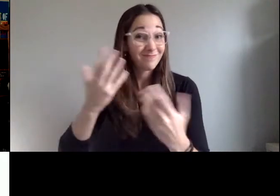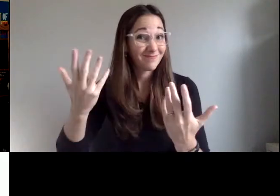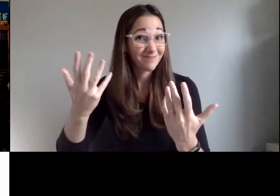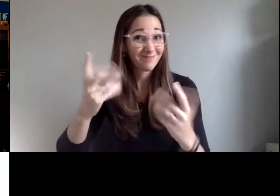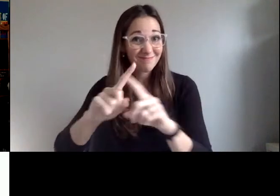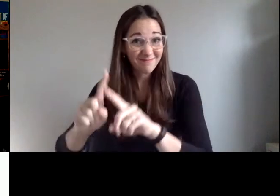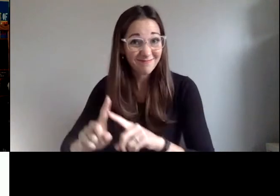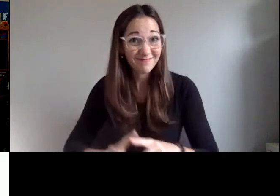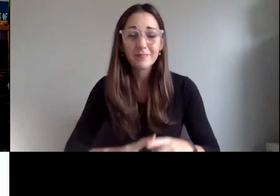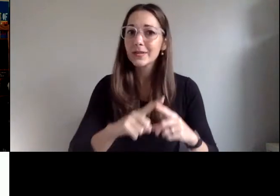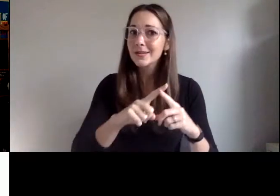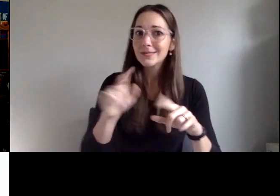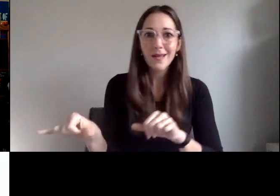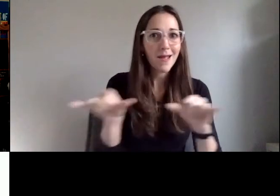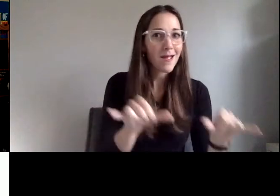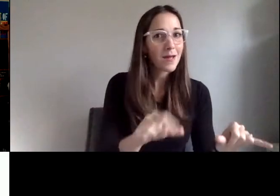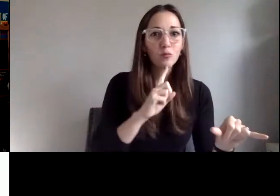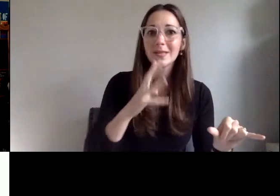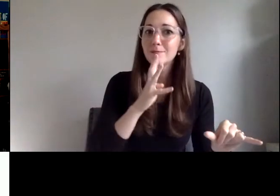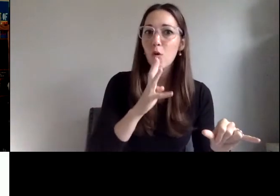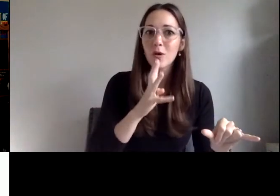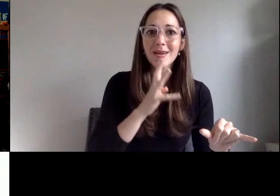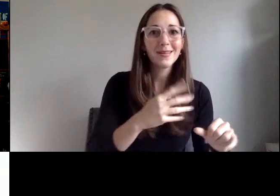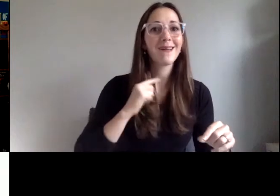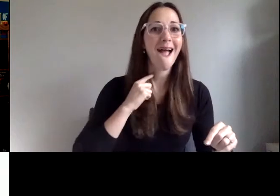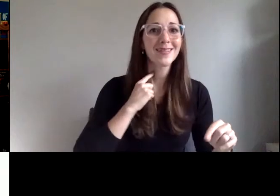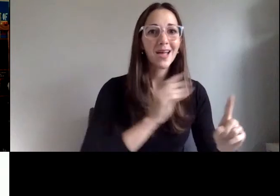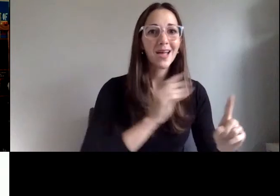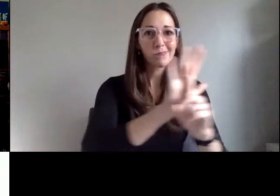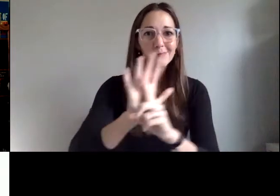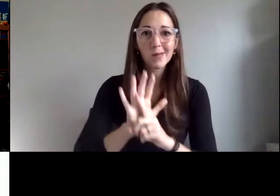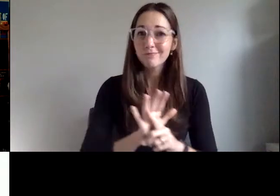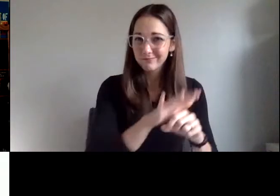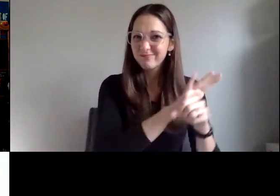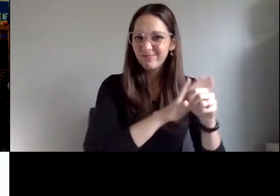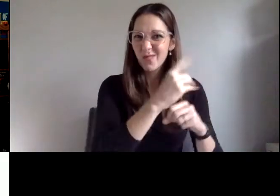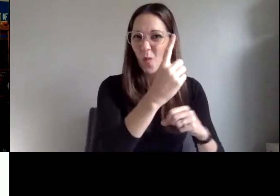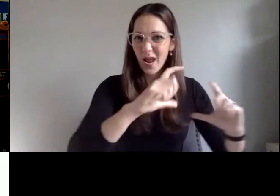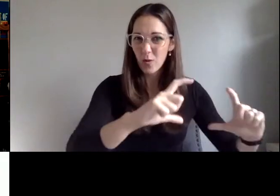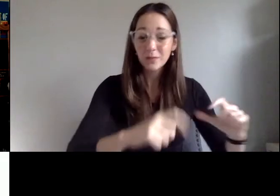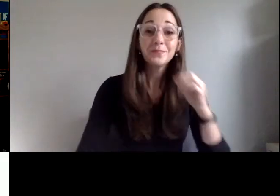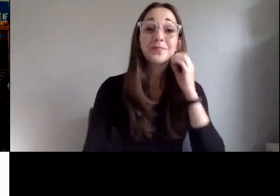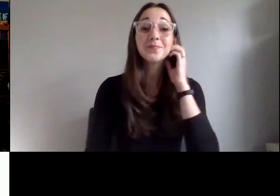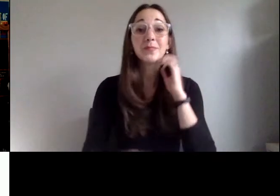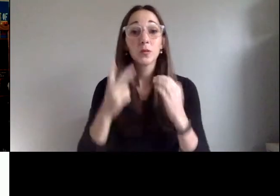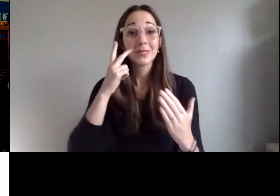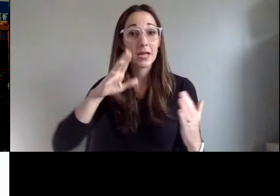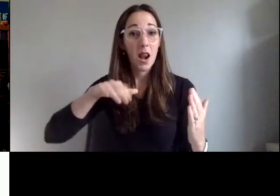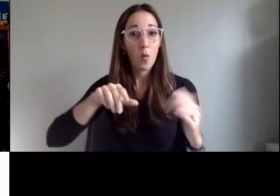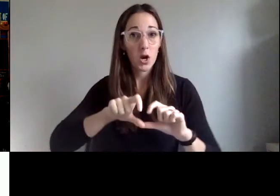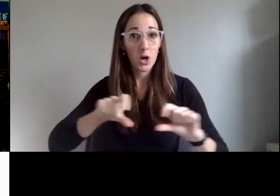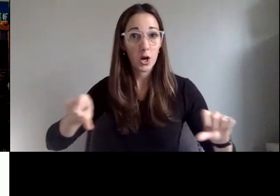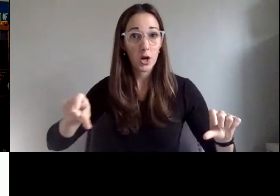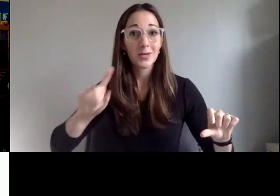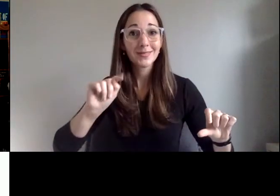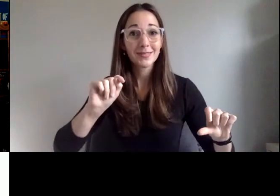many spoken dialects. So here you see a page of a storybook, and you'll notice down below here,